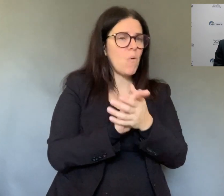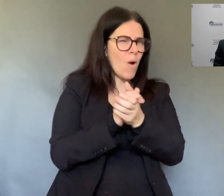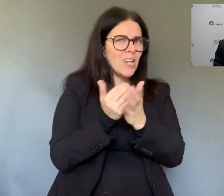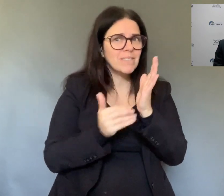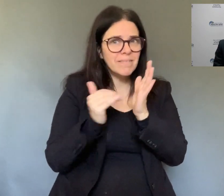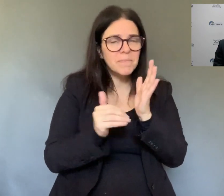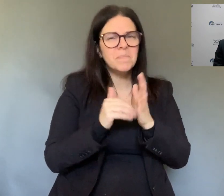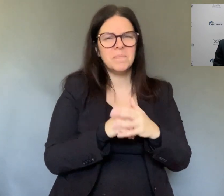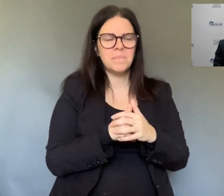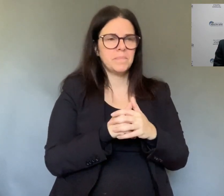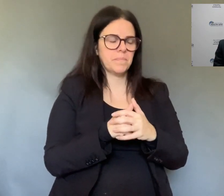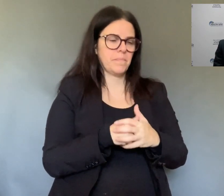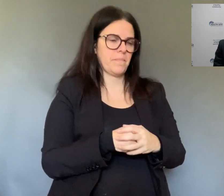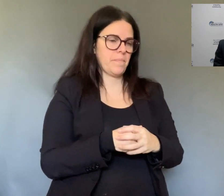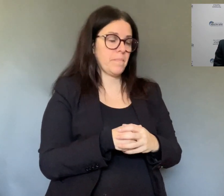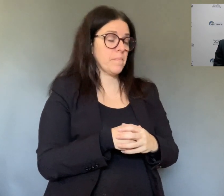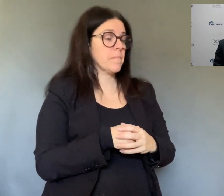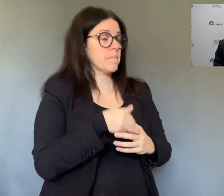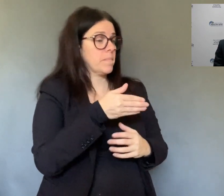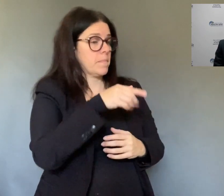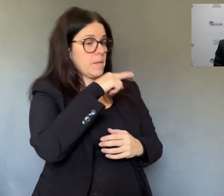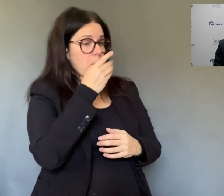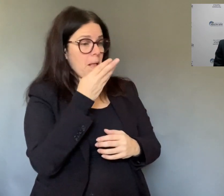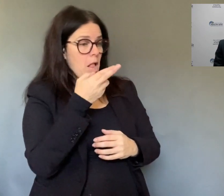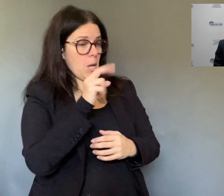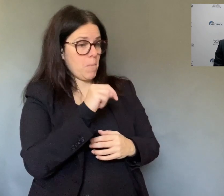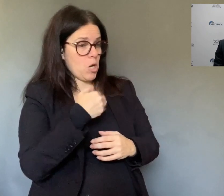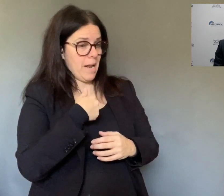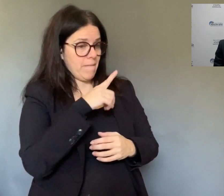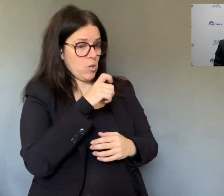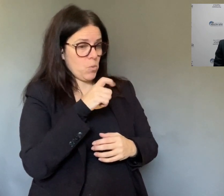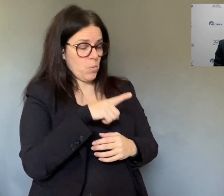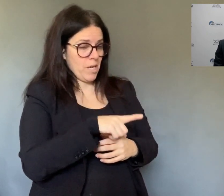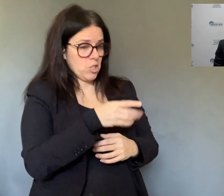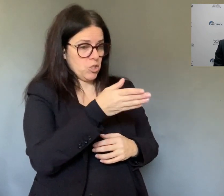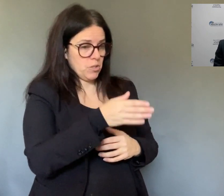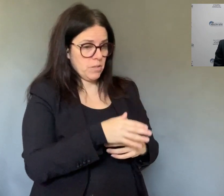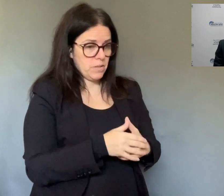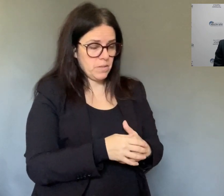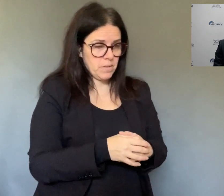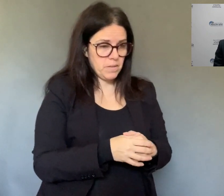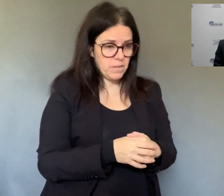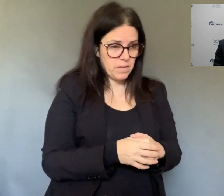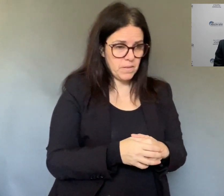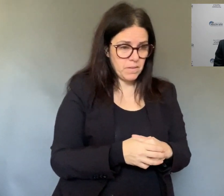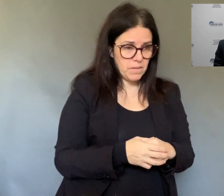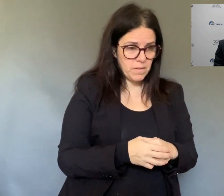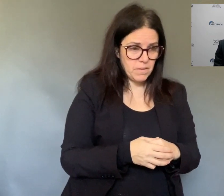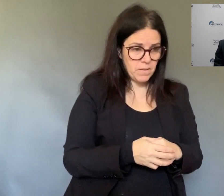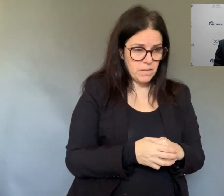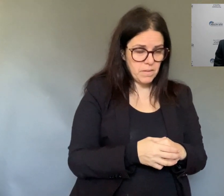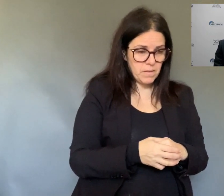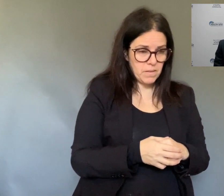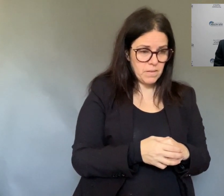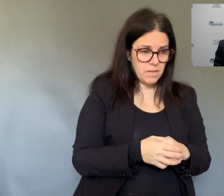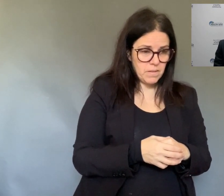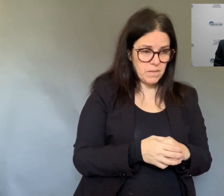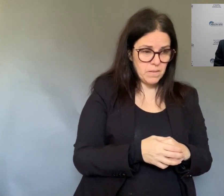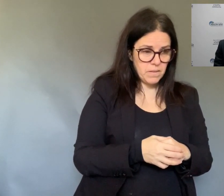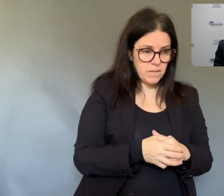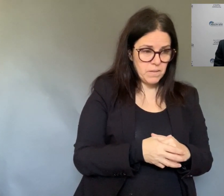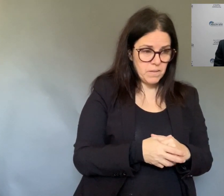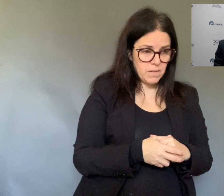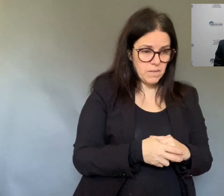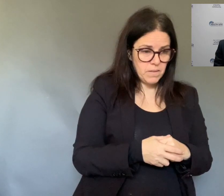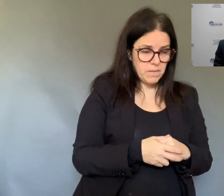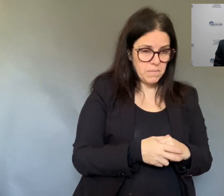Would you say the risk is greater now than maybe perhaps what it was in the beginning, or was the beginning of it higher because there were still